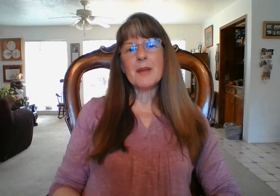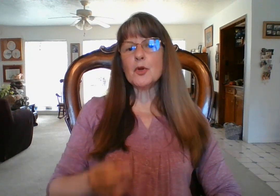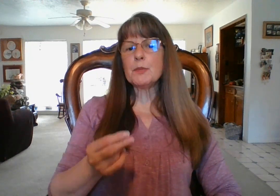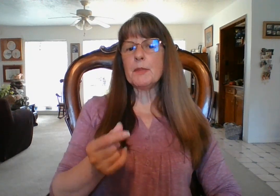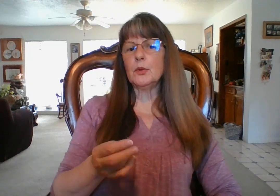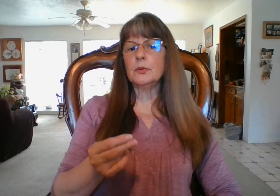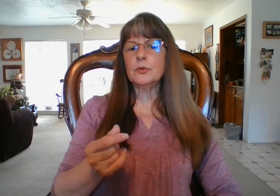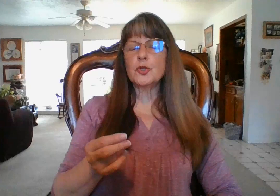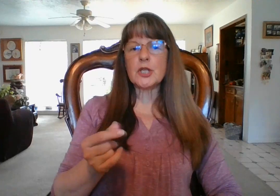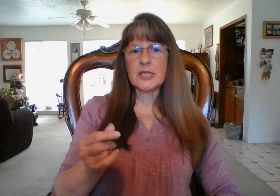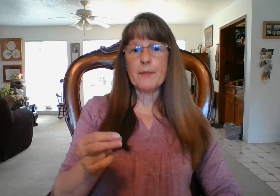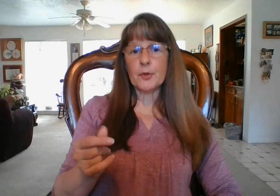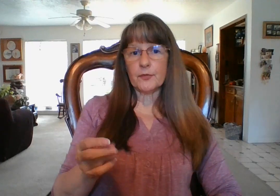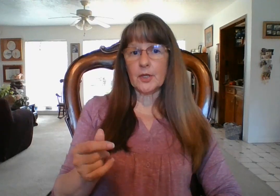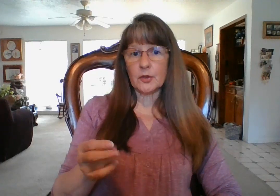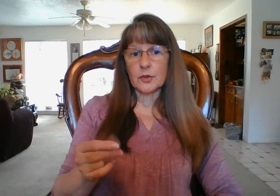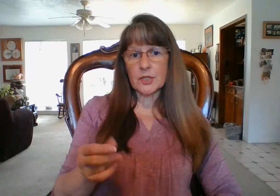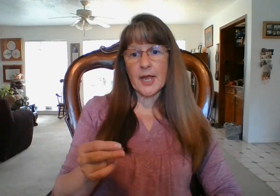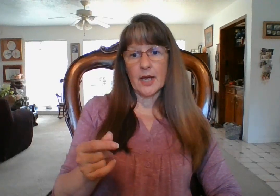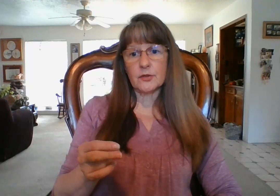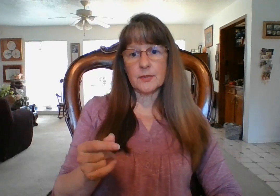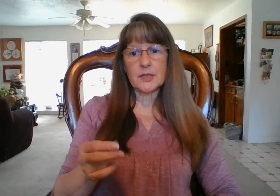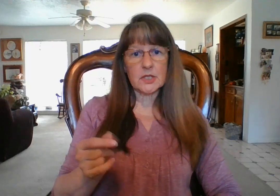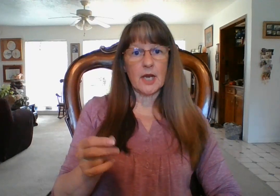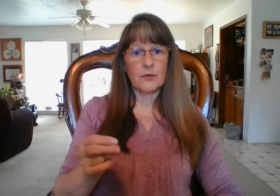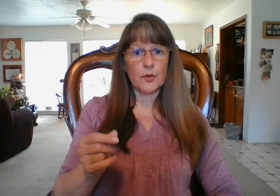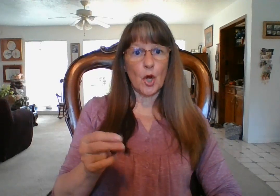most people just snap their fingers now to be the sign for dog.